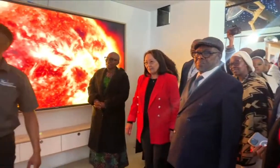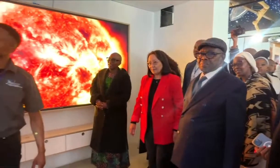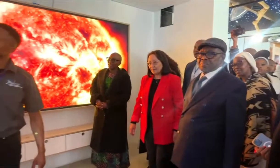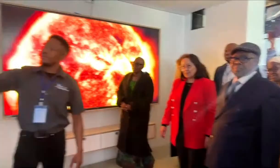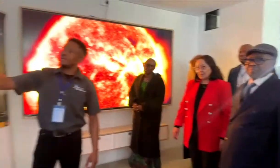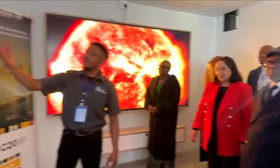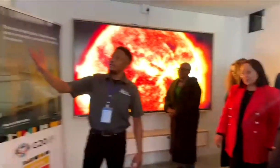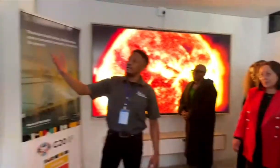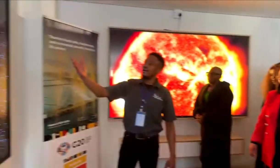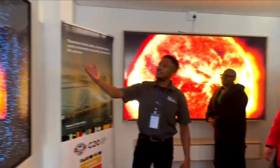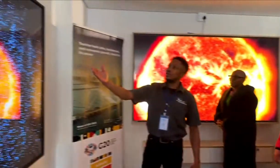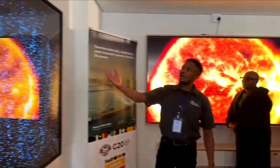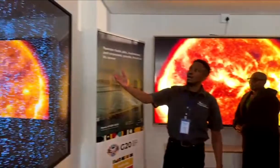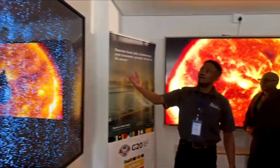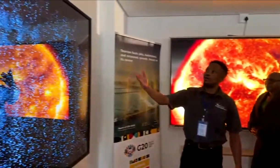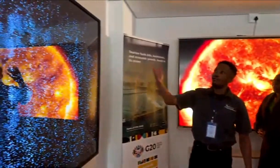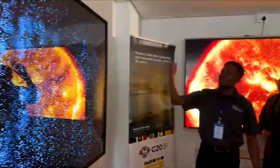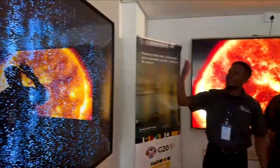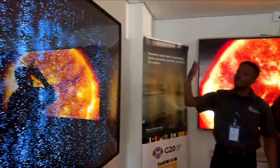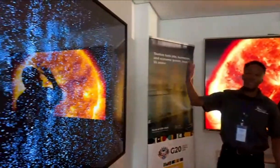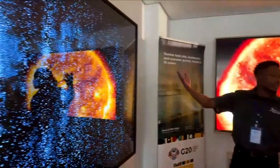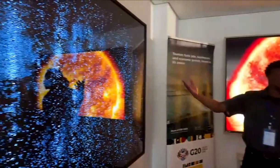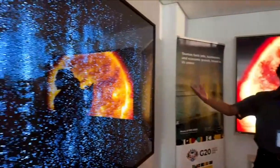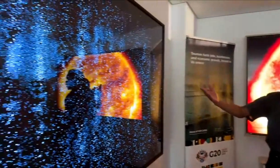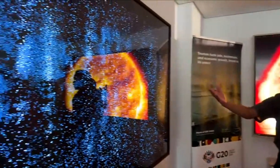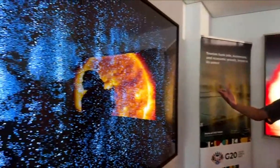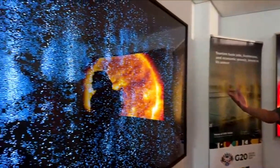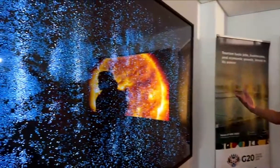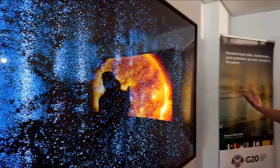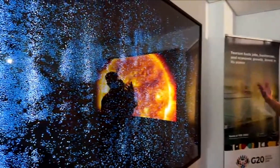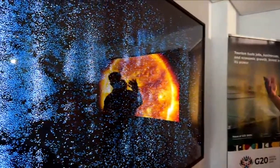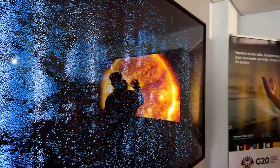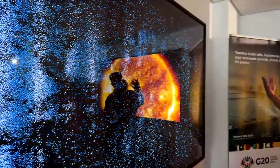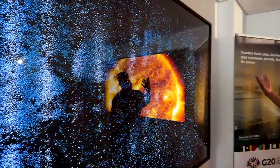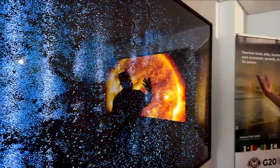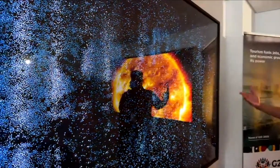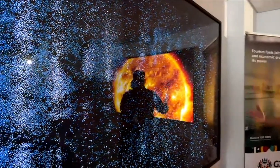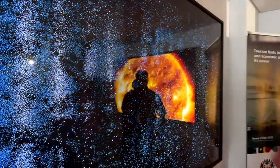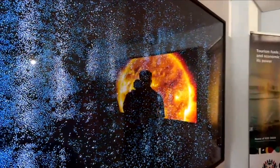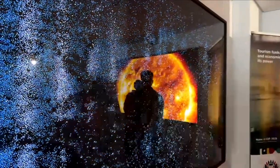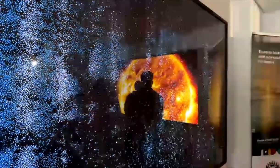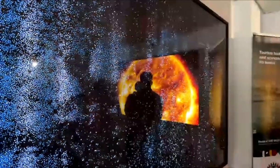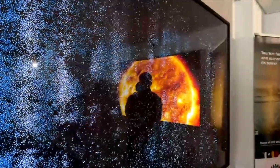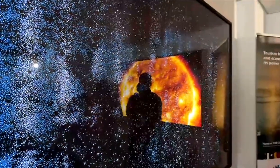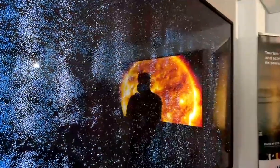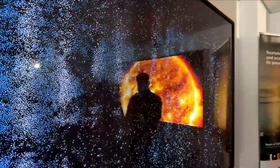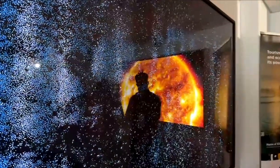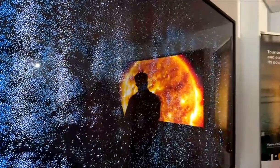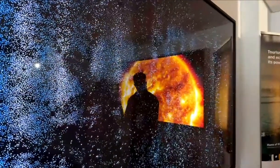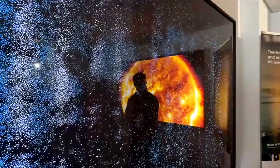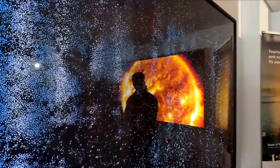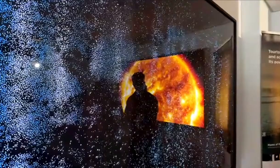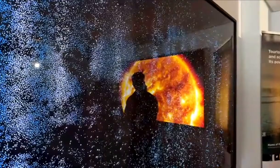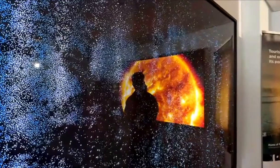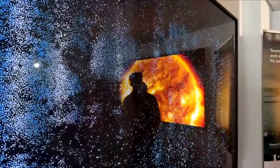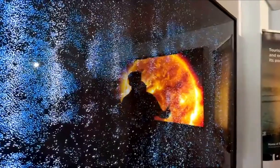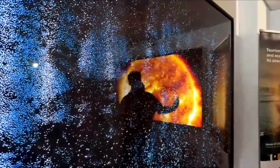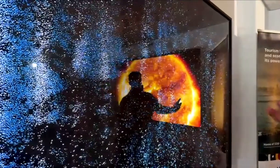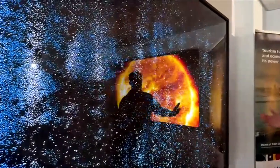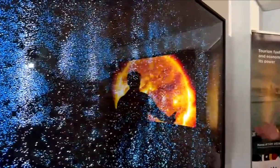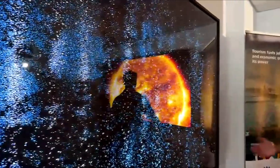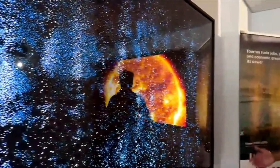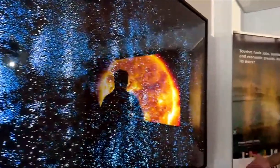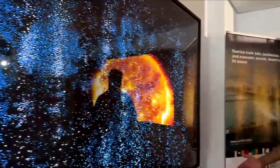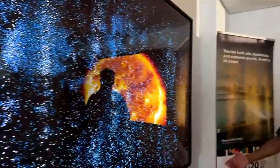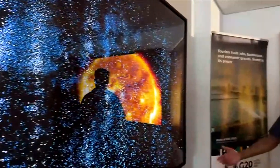special? This is artwork of the Milky Way, galaxy Milky Way. The Milky Way. Yes. So what you